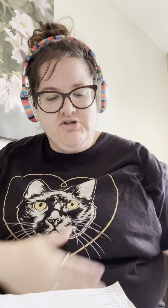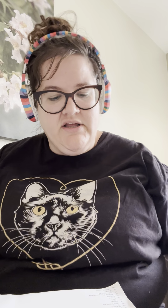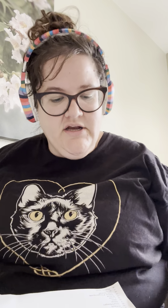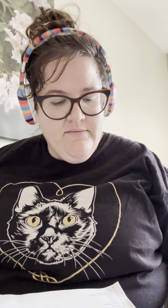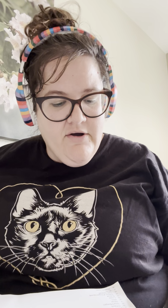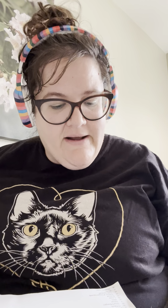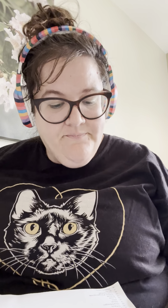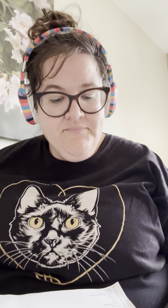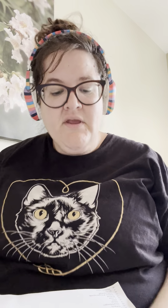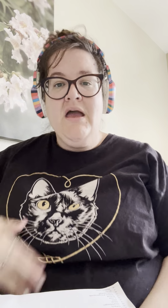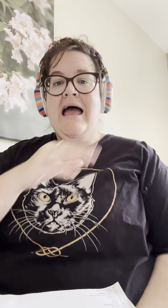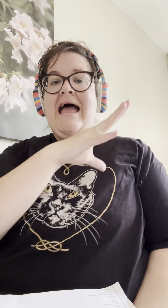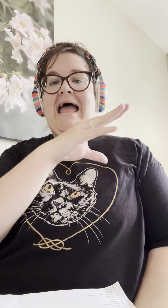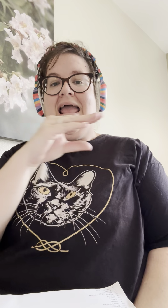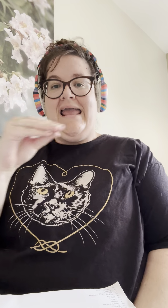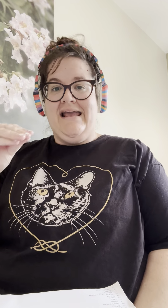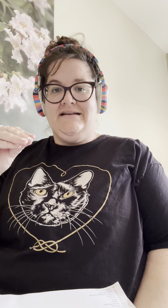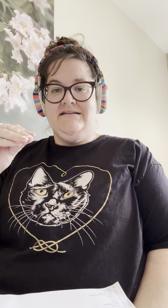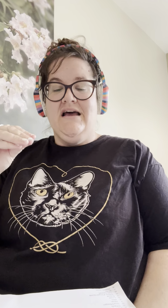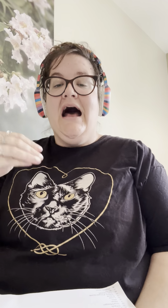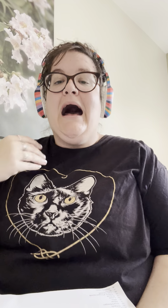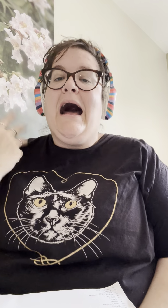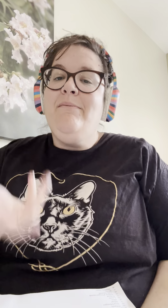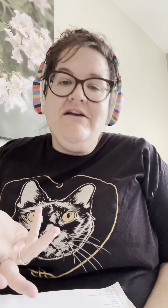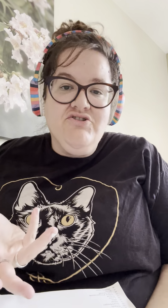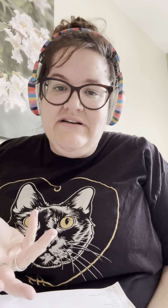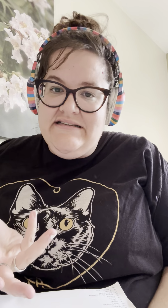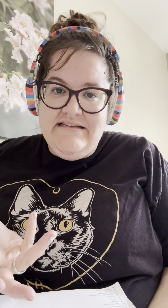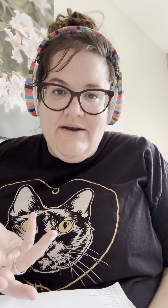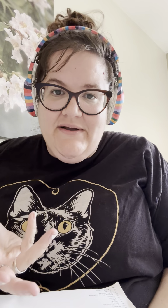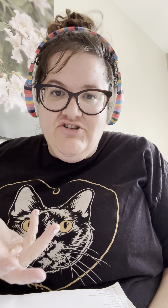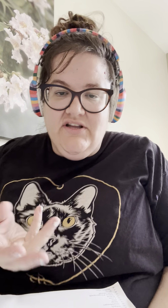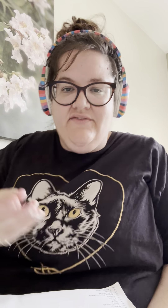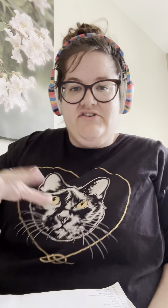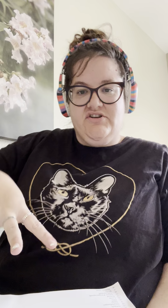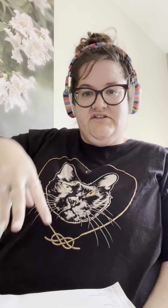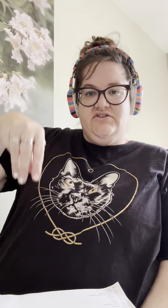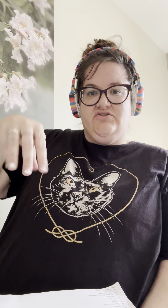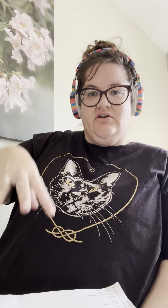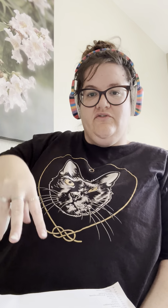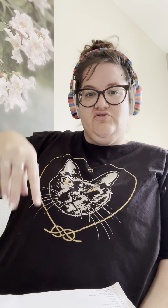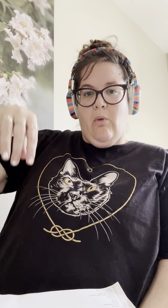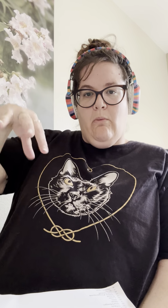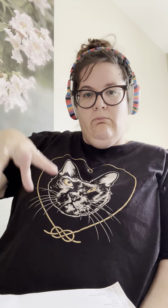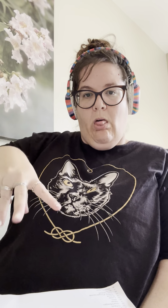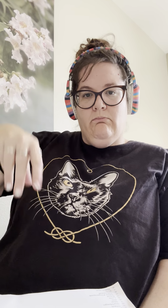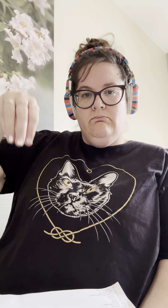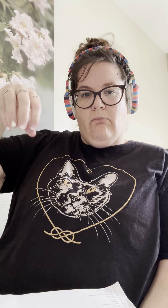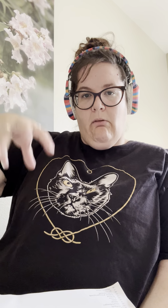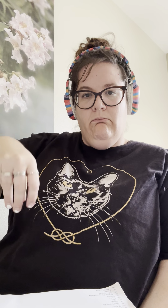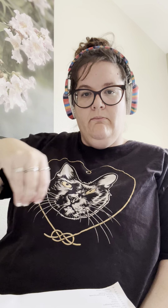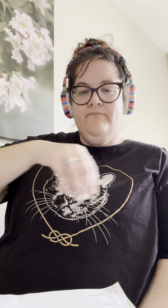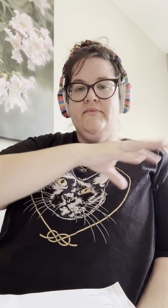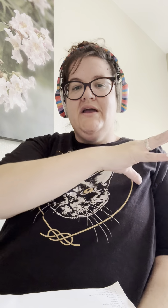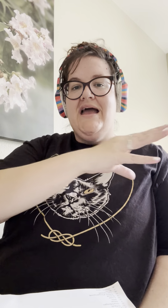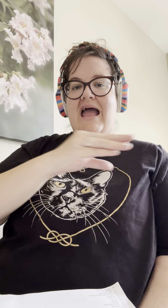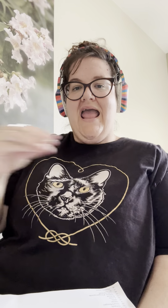here? Okay. And I picture it as a sideways jellyfish, because this is a jellyfish. Boom, boom, boom.